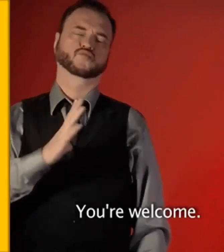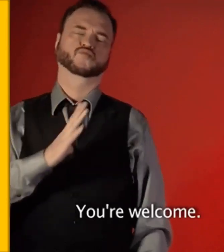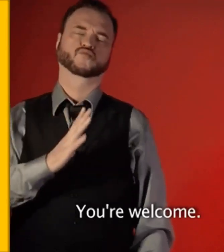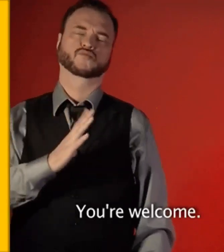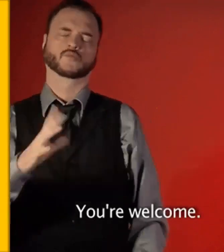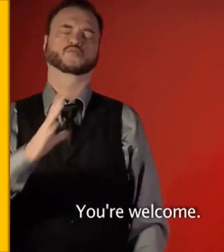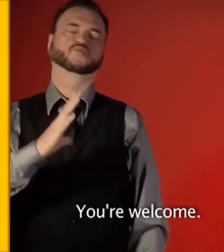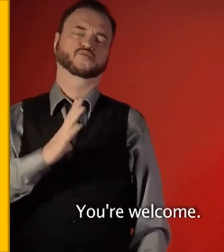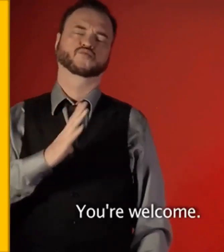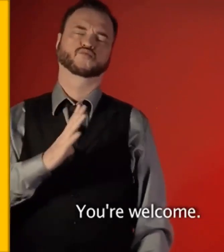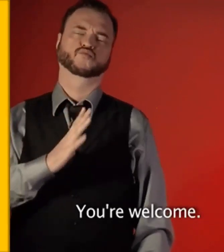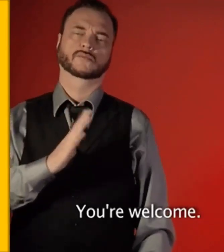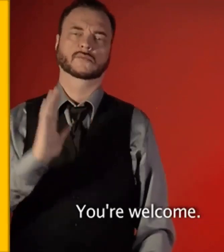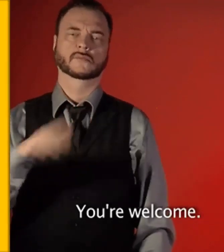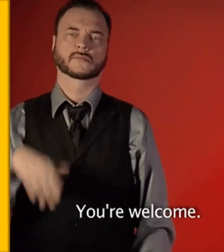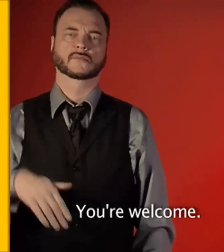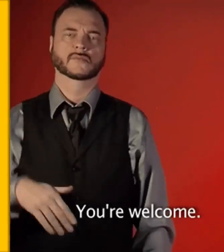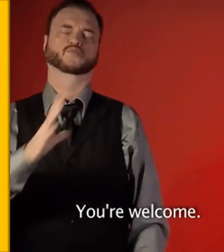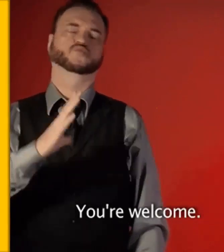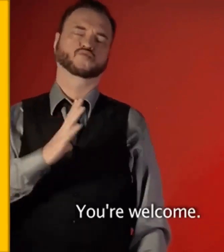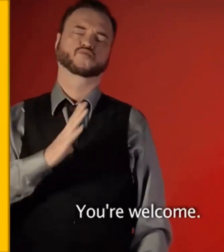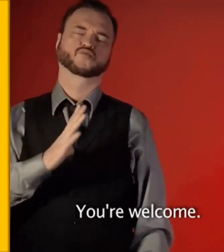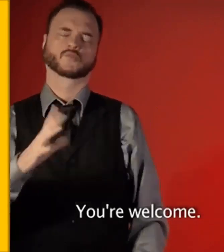What is your welcome? No, perdón.